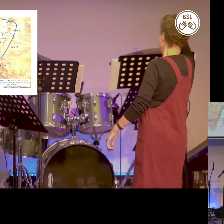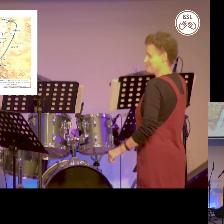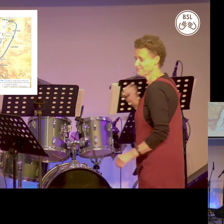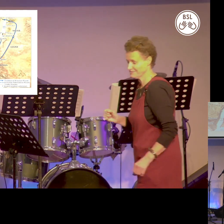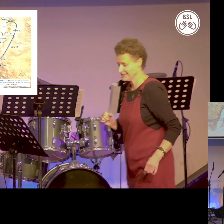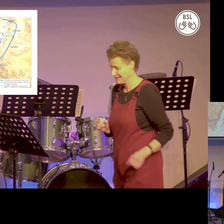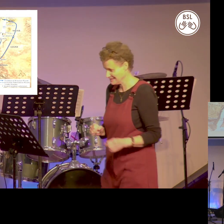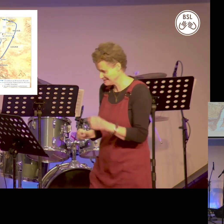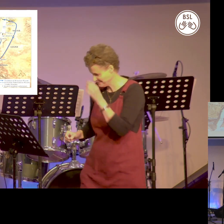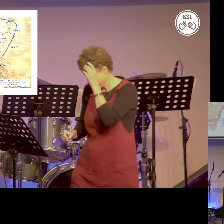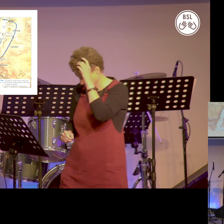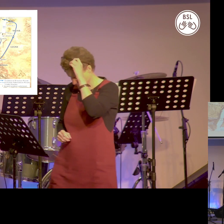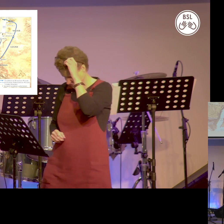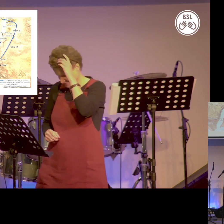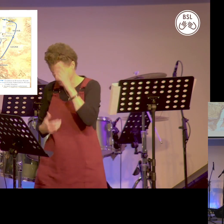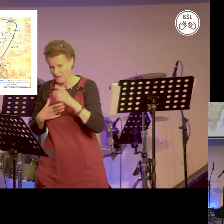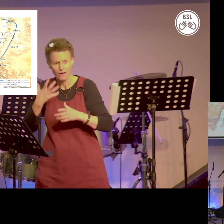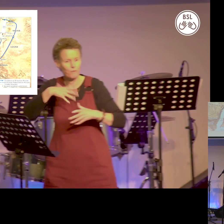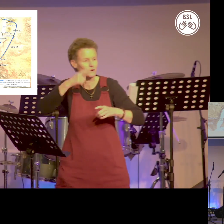So it's quite long.